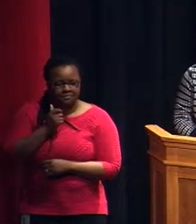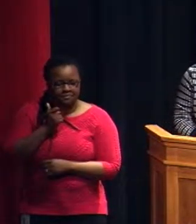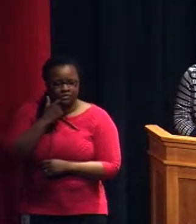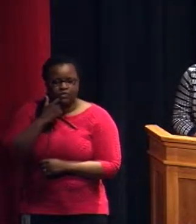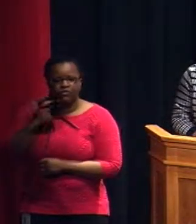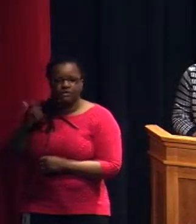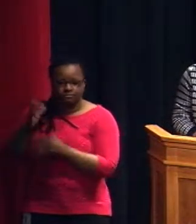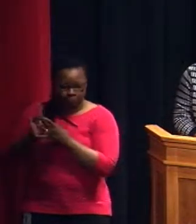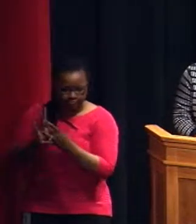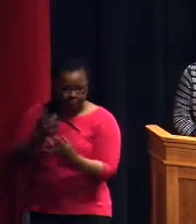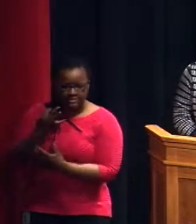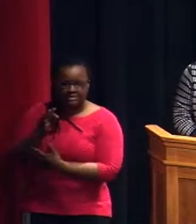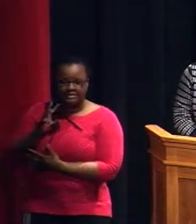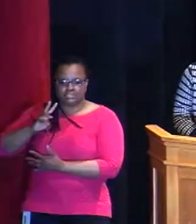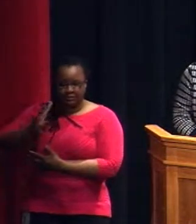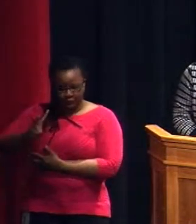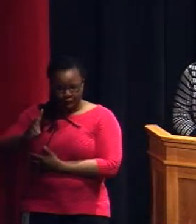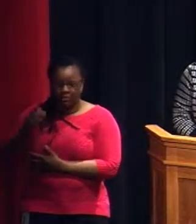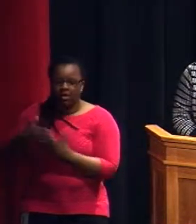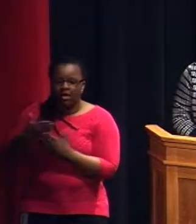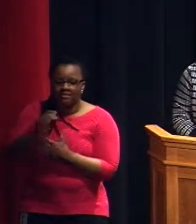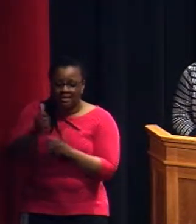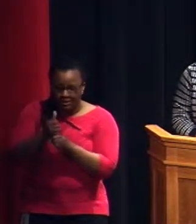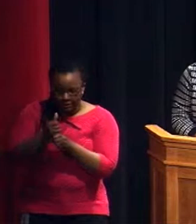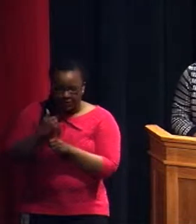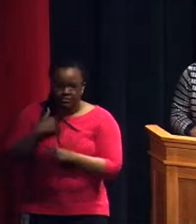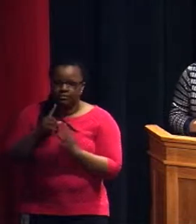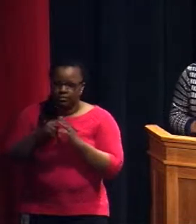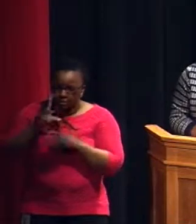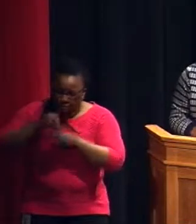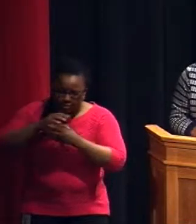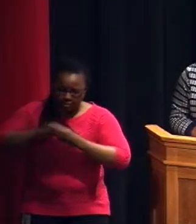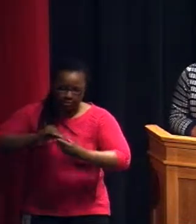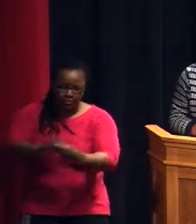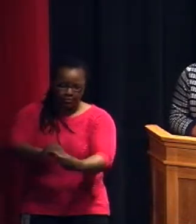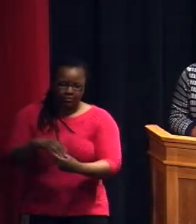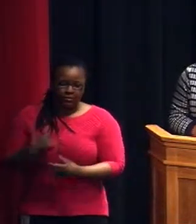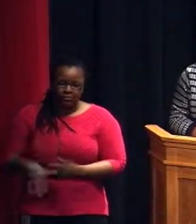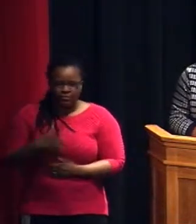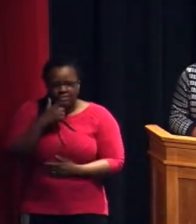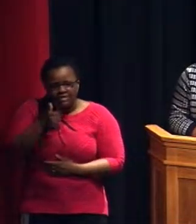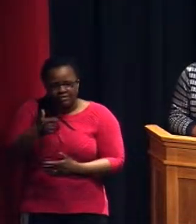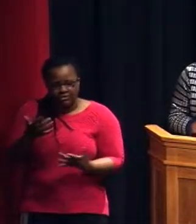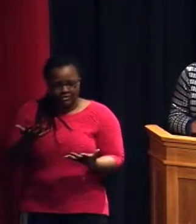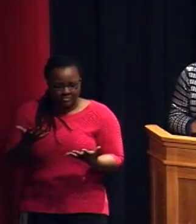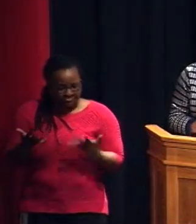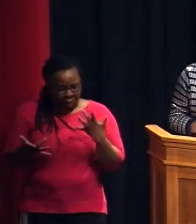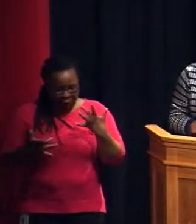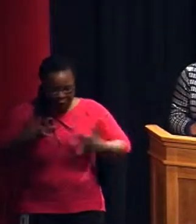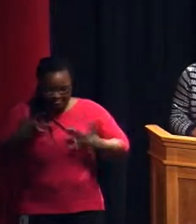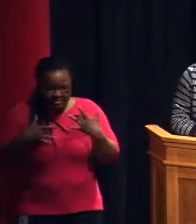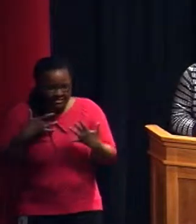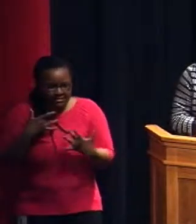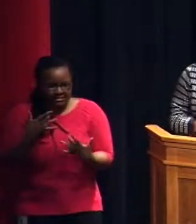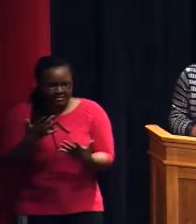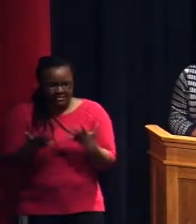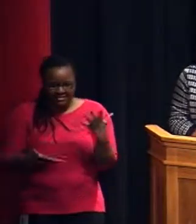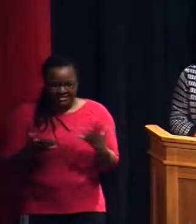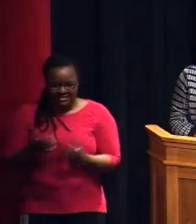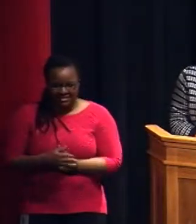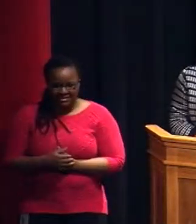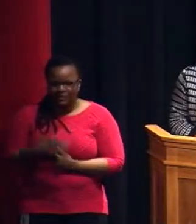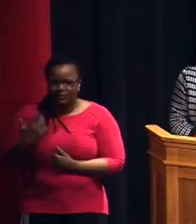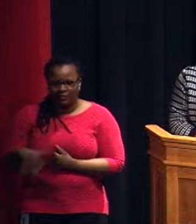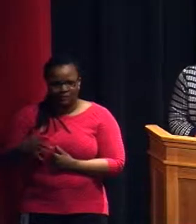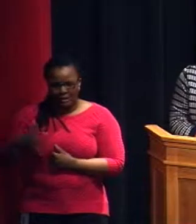in 1962. So it is interesting and exciting to think that there has been